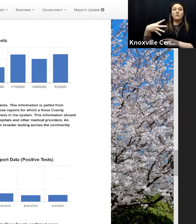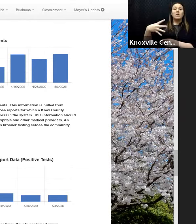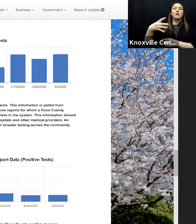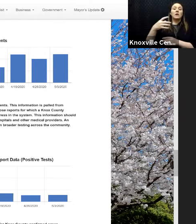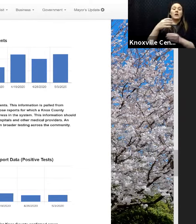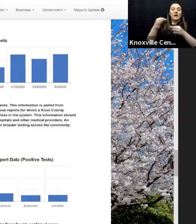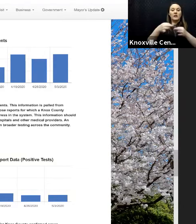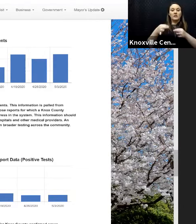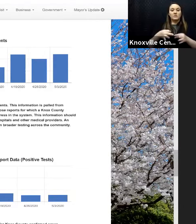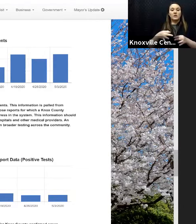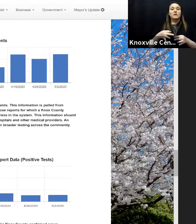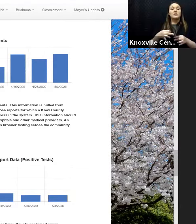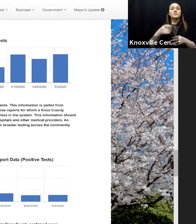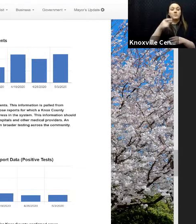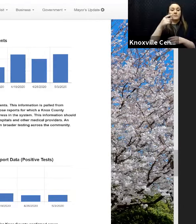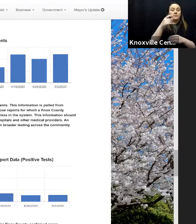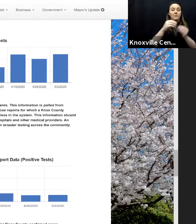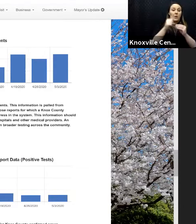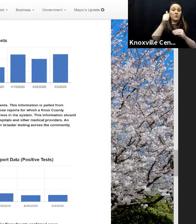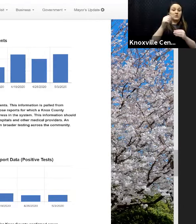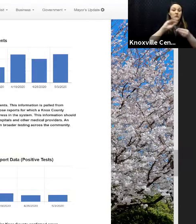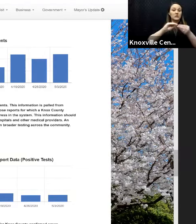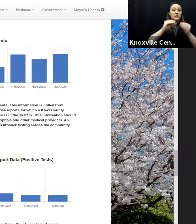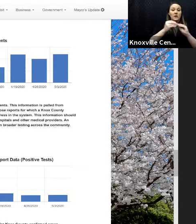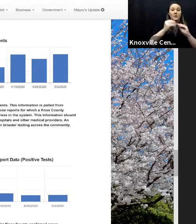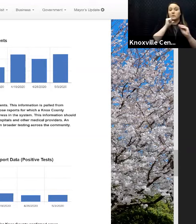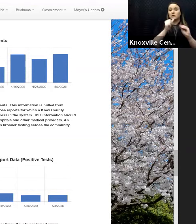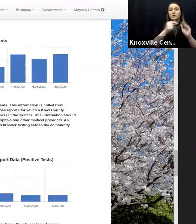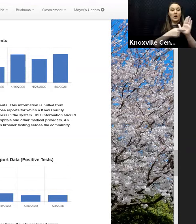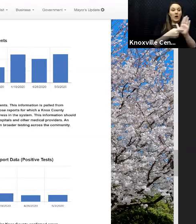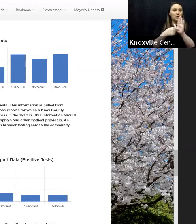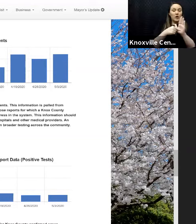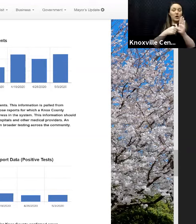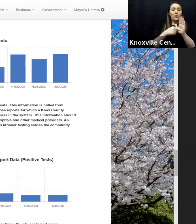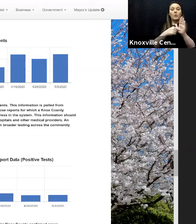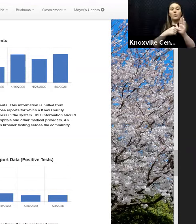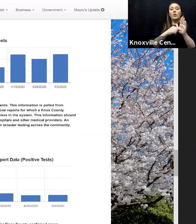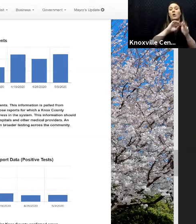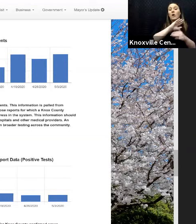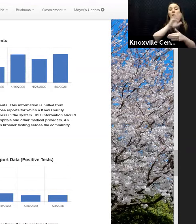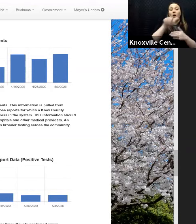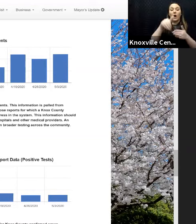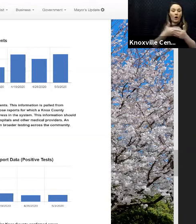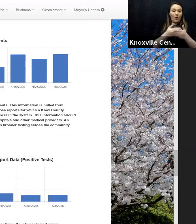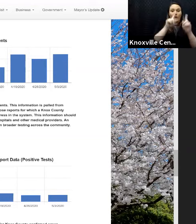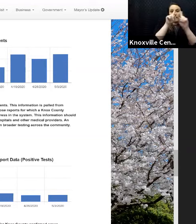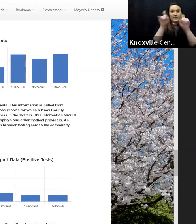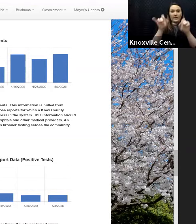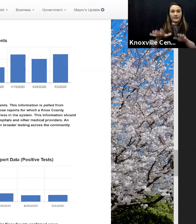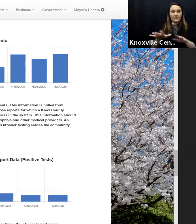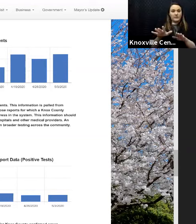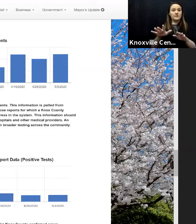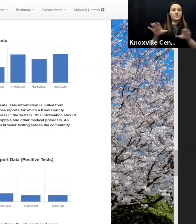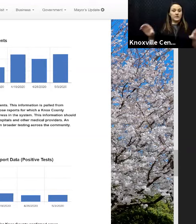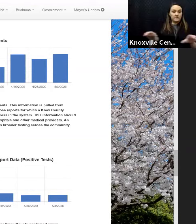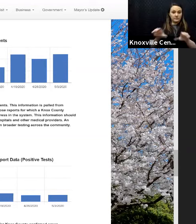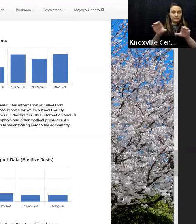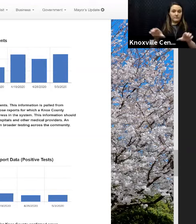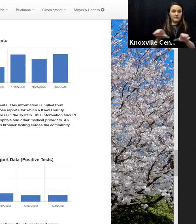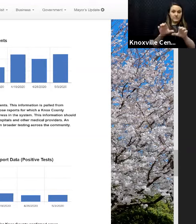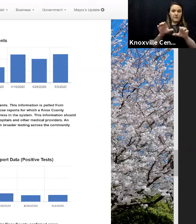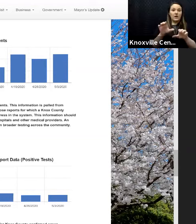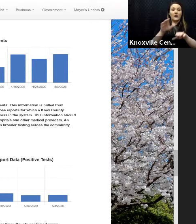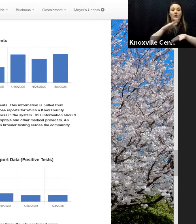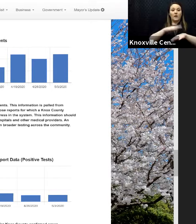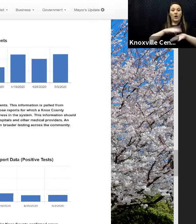namely those that numbers that do not represent all of the testing, these numbers don't represent all of the testing being performed on